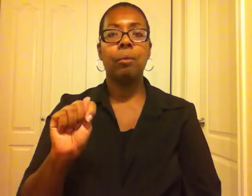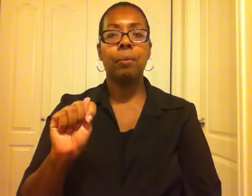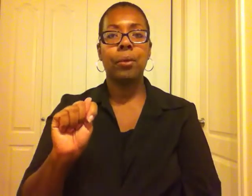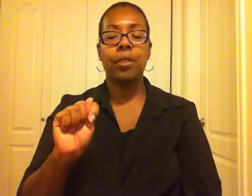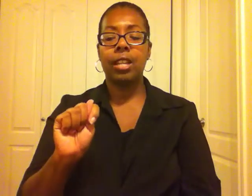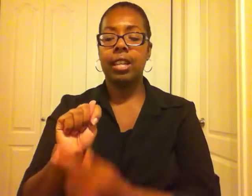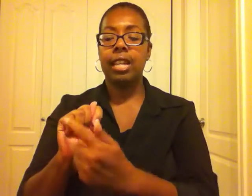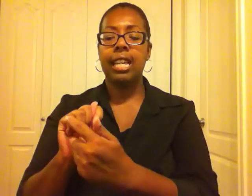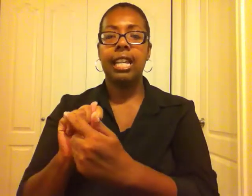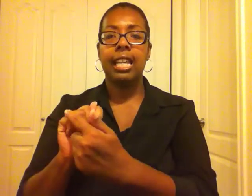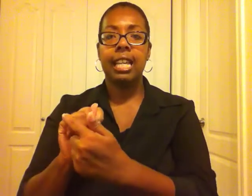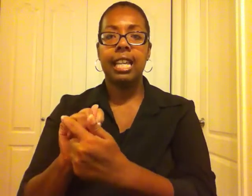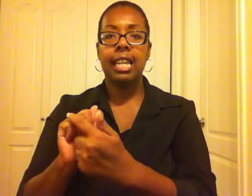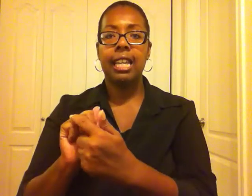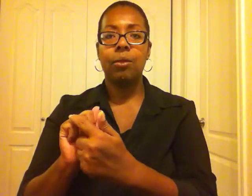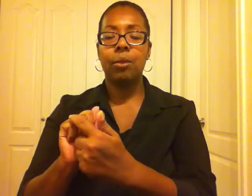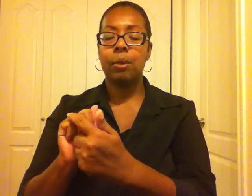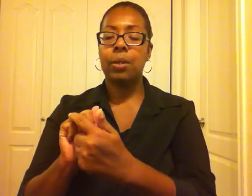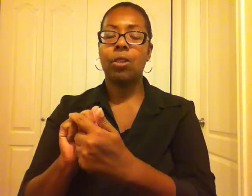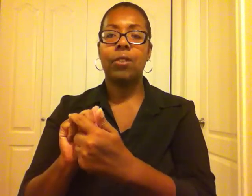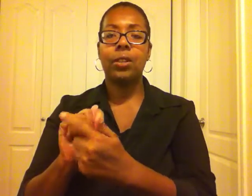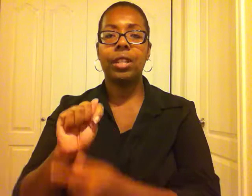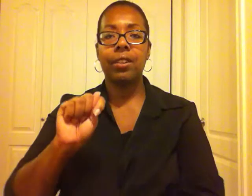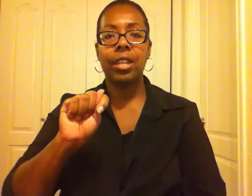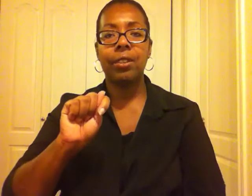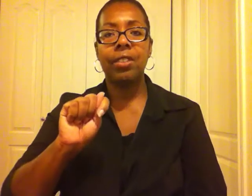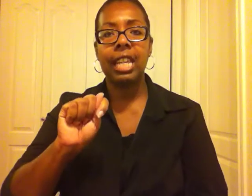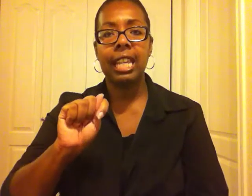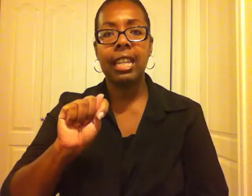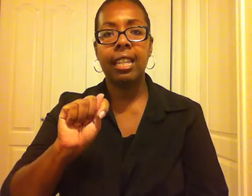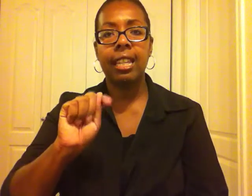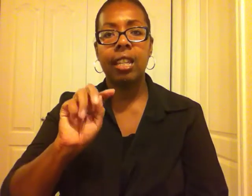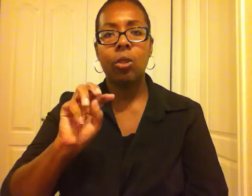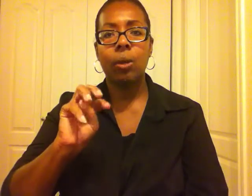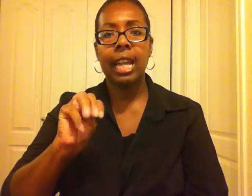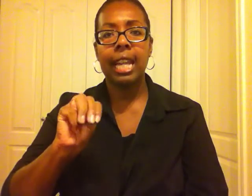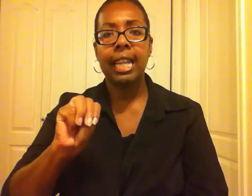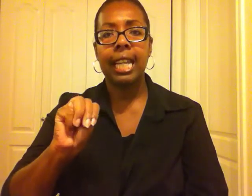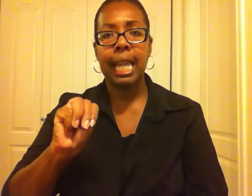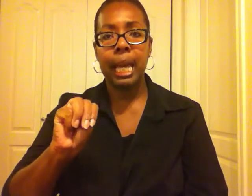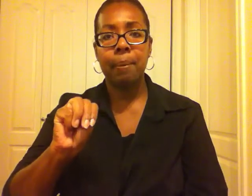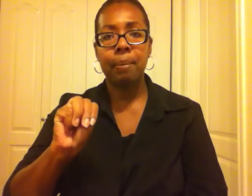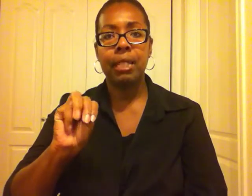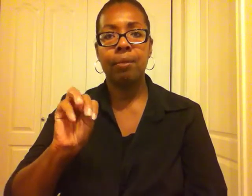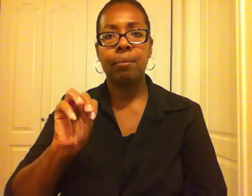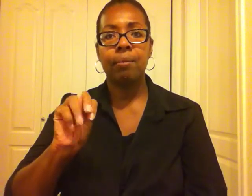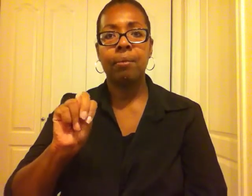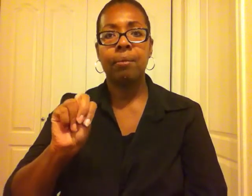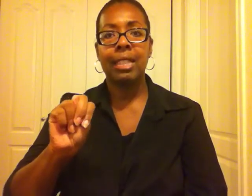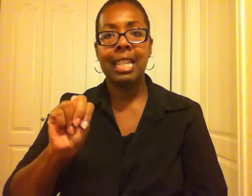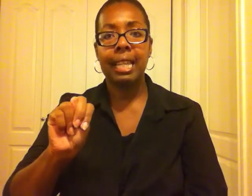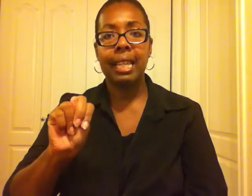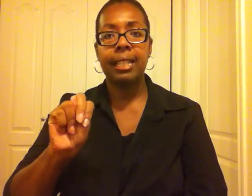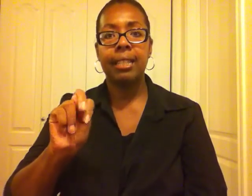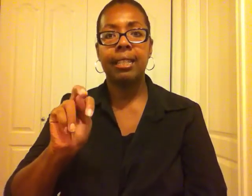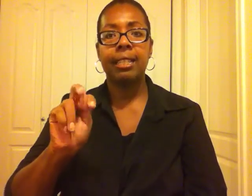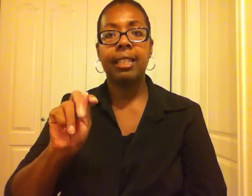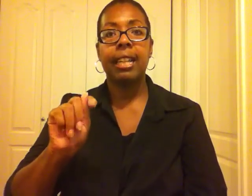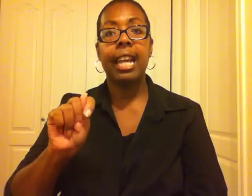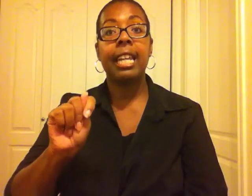Remember when we put our finger down here at the end, we had a M, N, and now